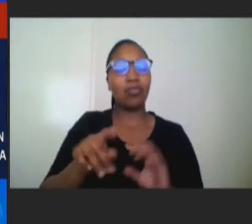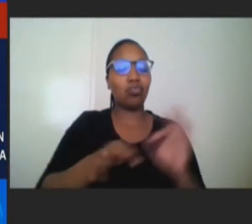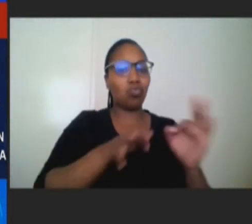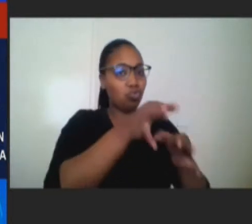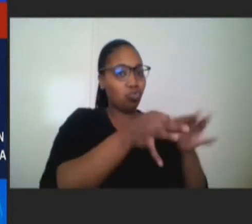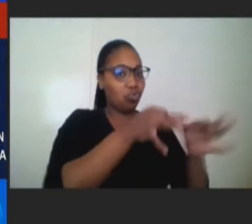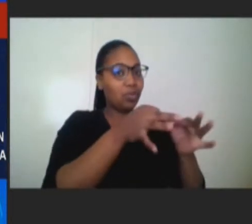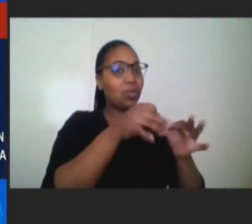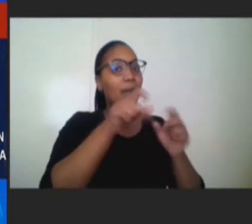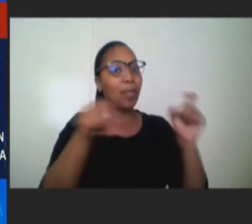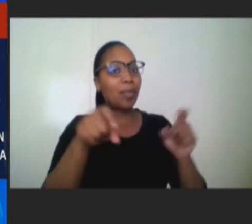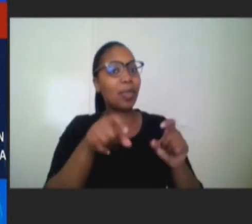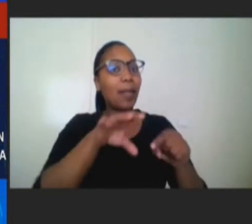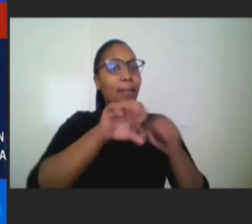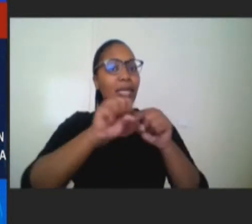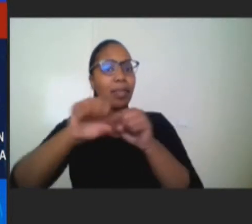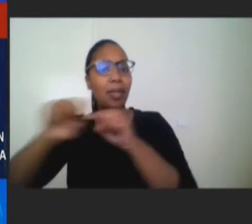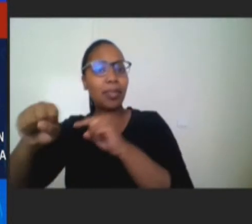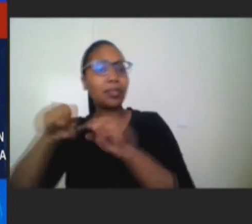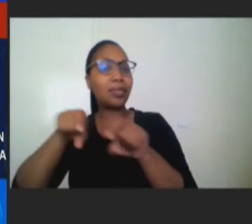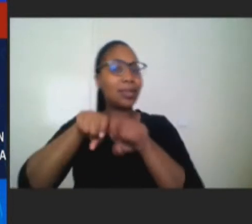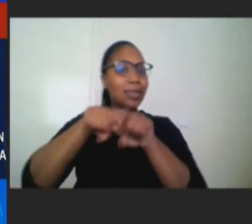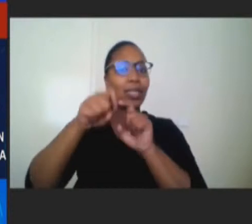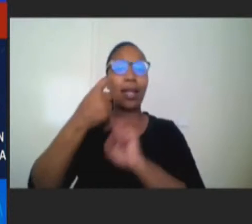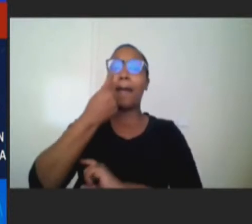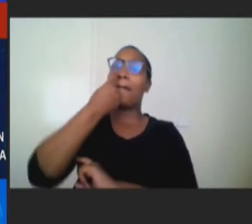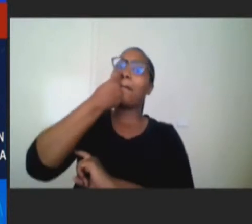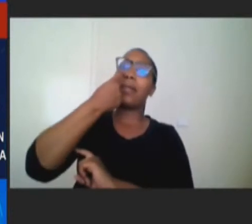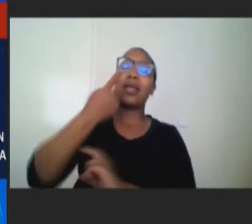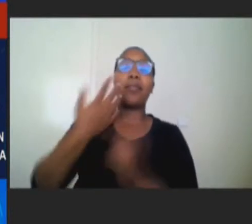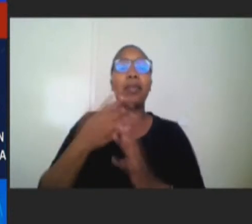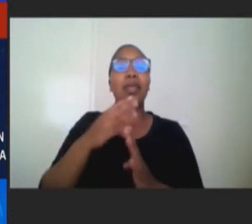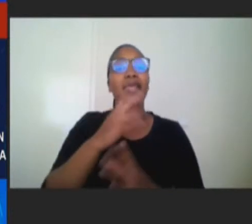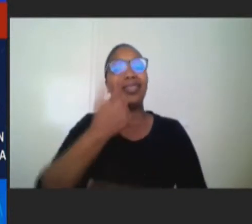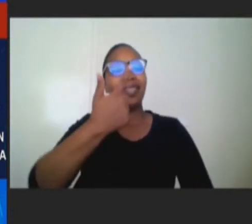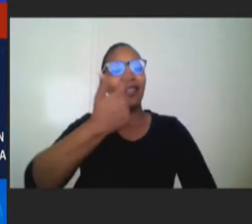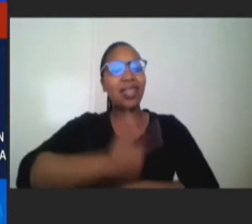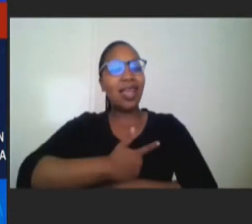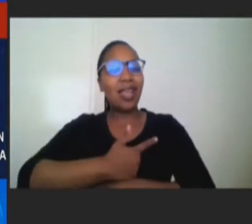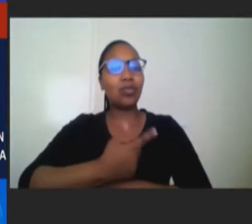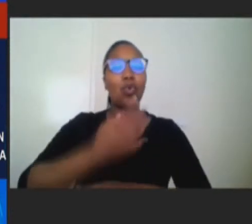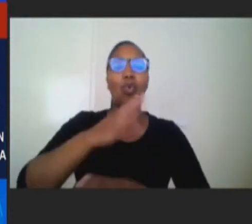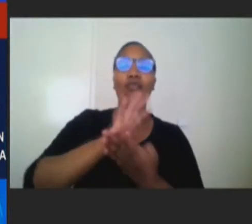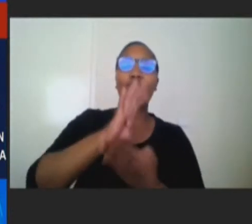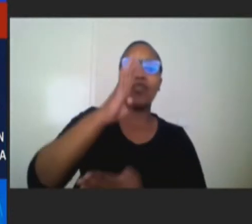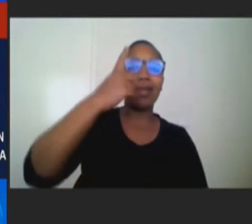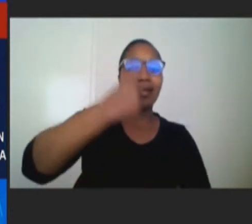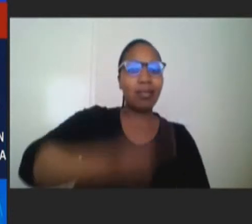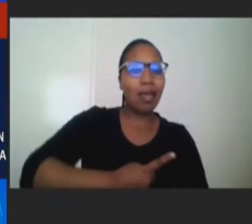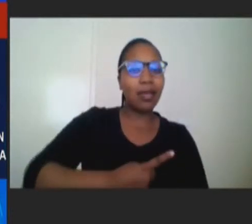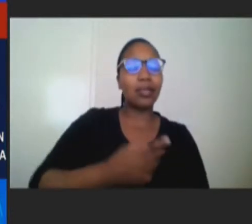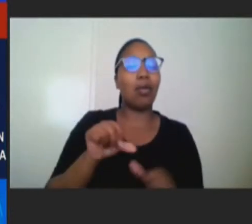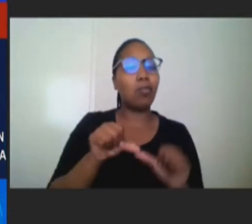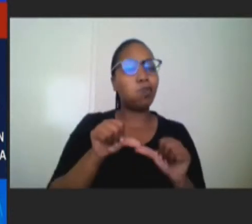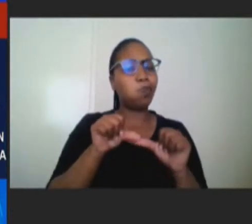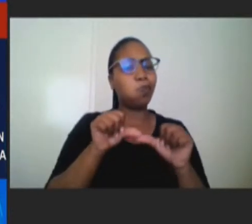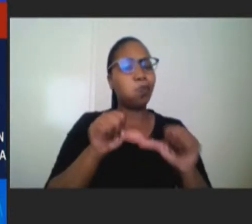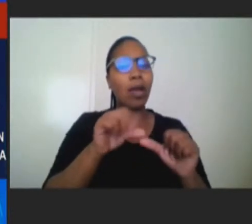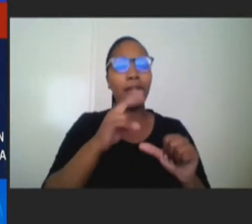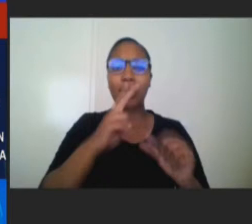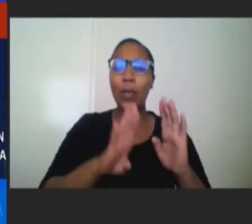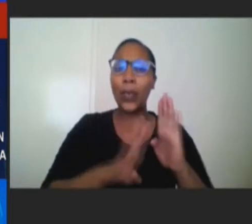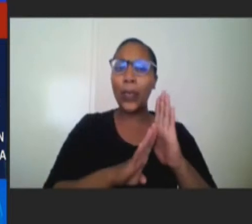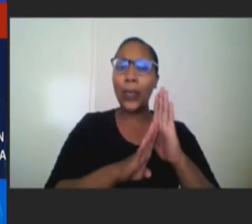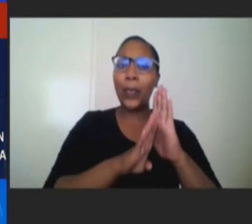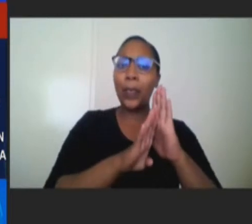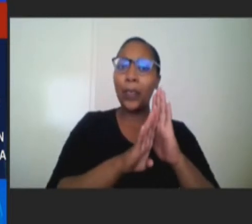the constant in the 7 day, 14 days, where it is constantly, and they will be